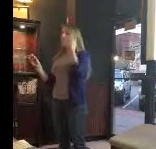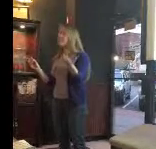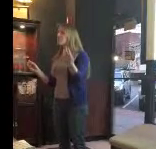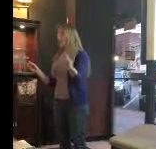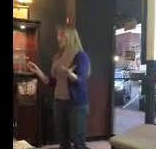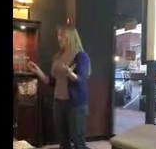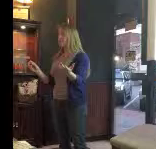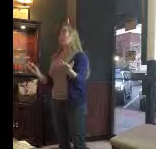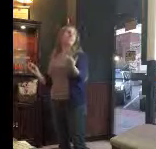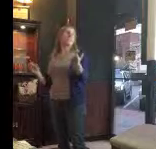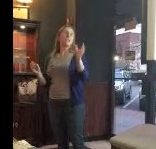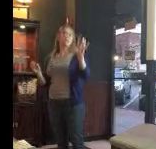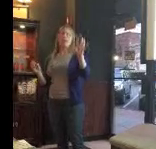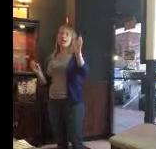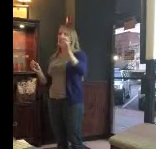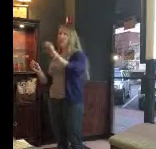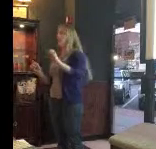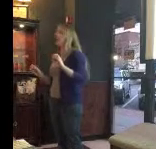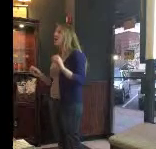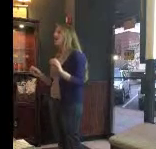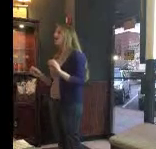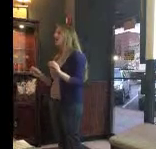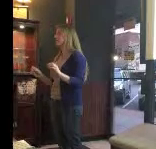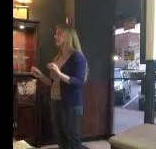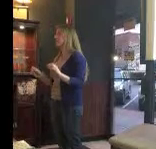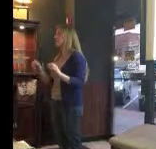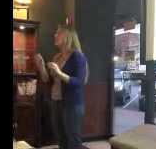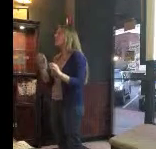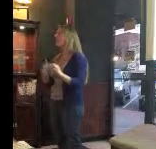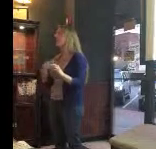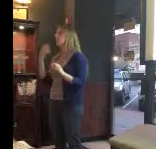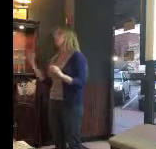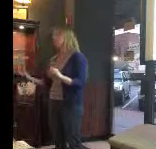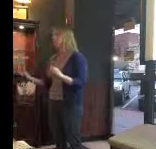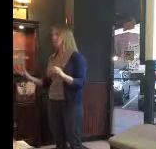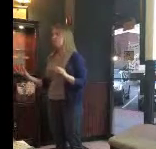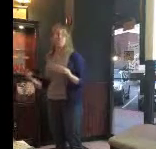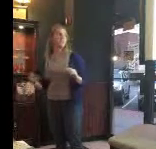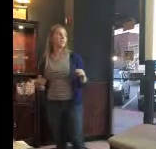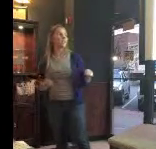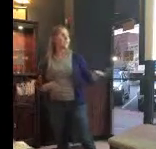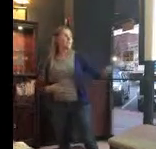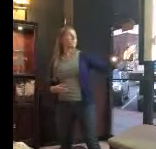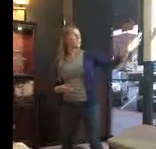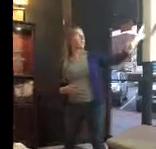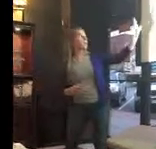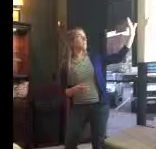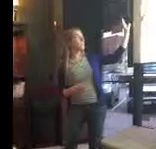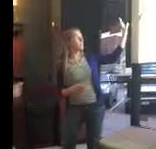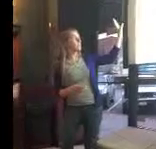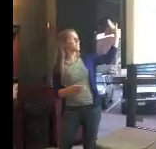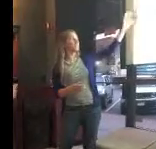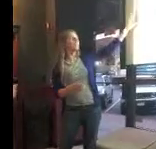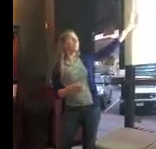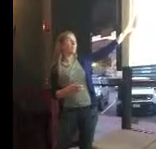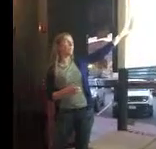is present, instead of counting how many colonies they see, well, there must have been something, is what they say. And so if there is something